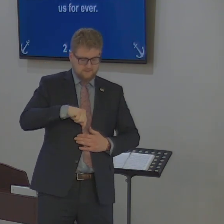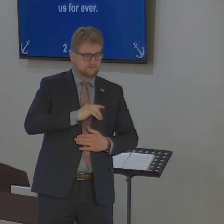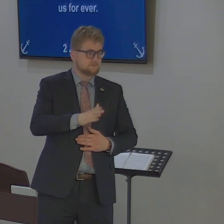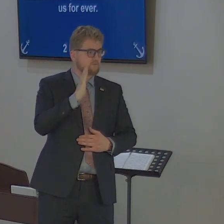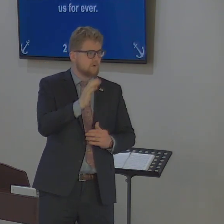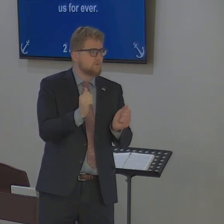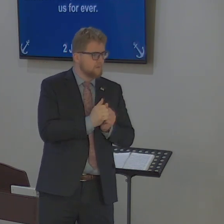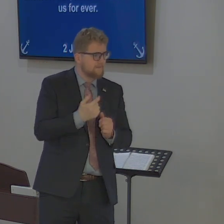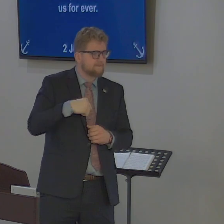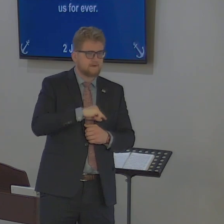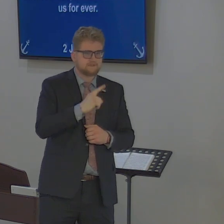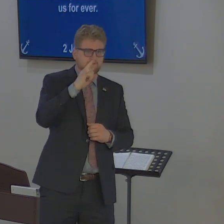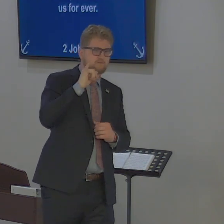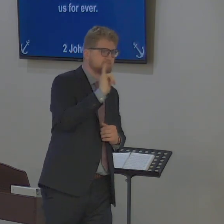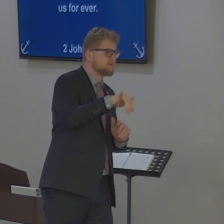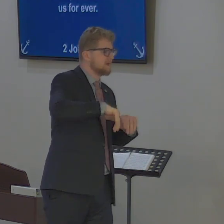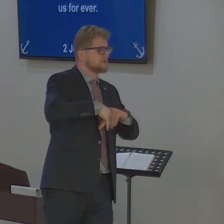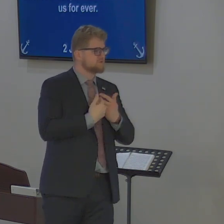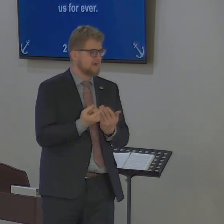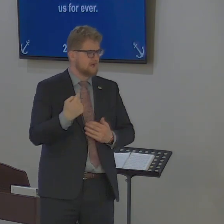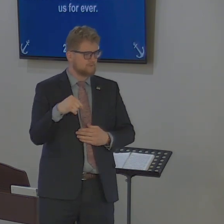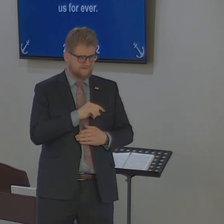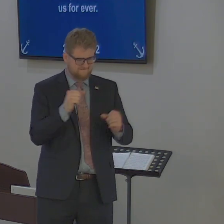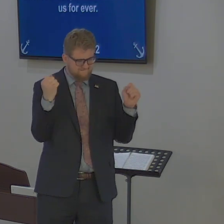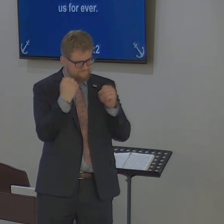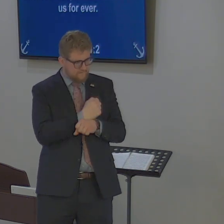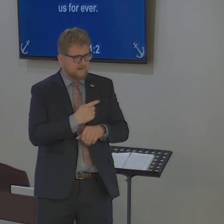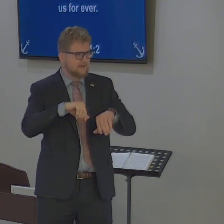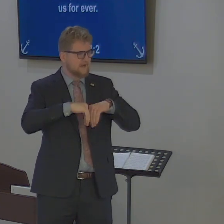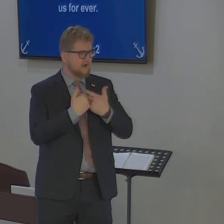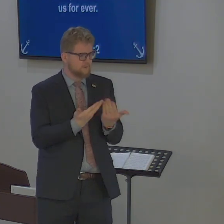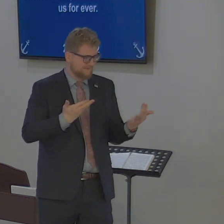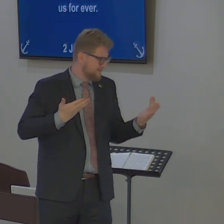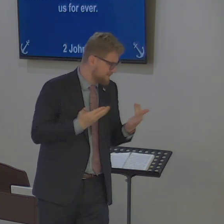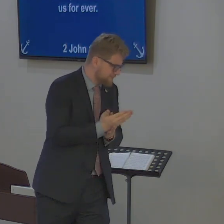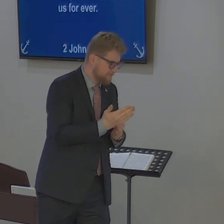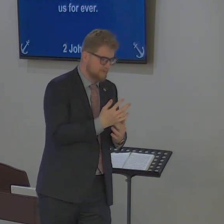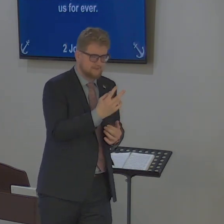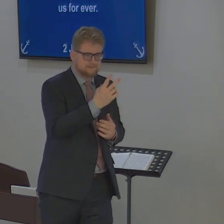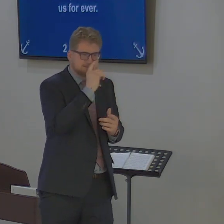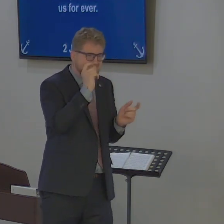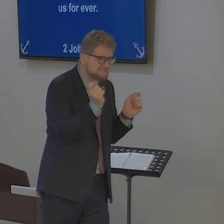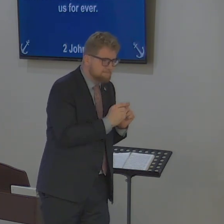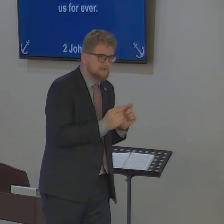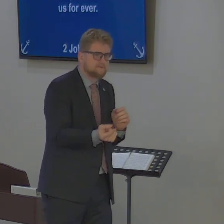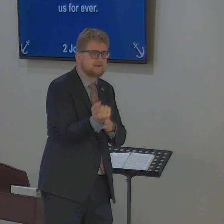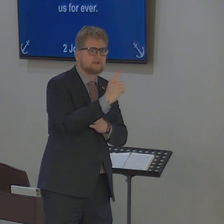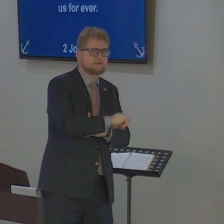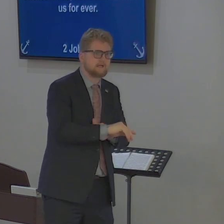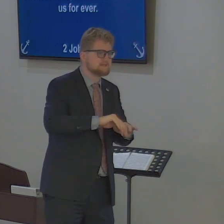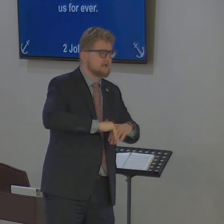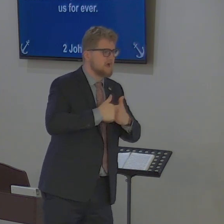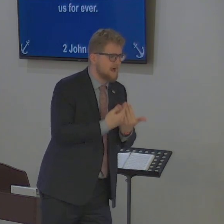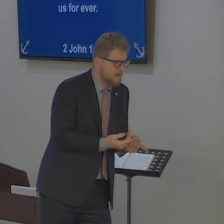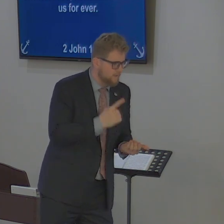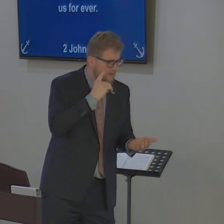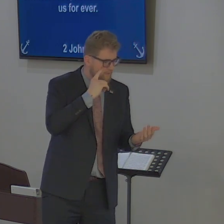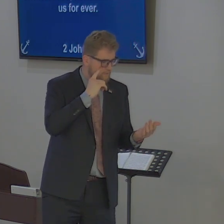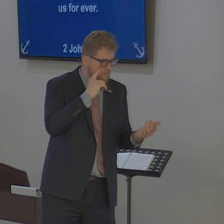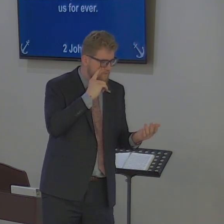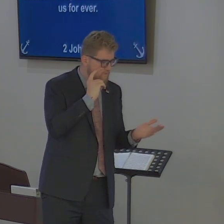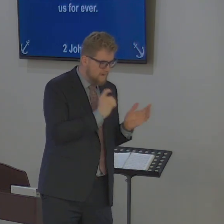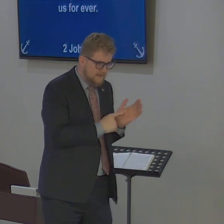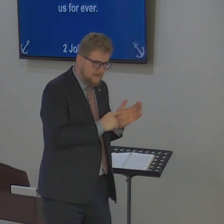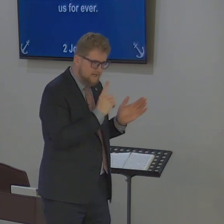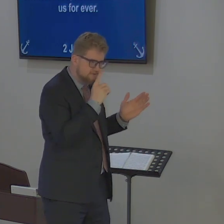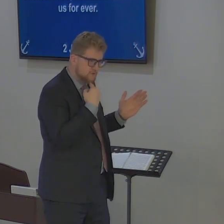we combat, or how do we deal with, or how do we get through these deceptive days, or how do we recognize who these deceivers are?